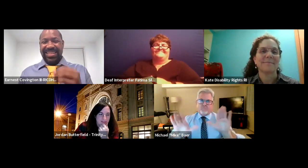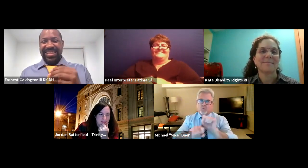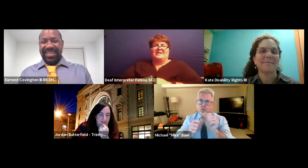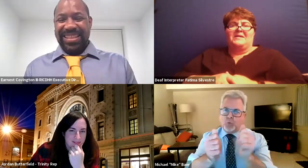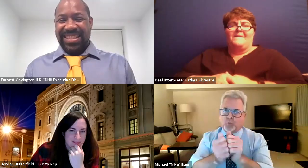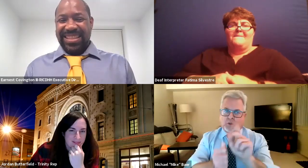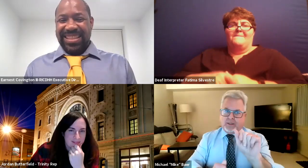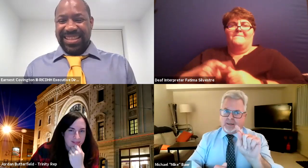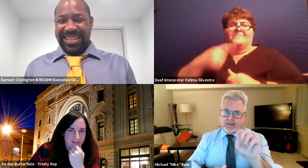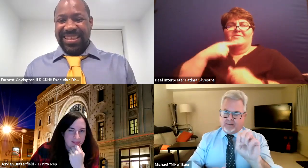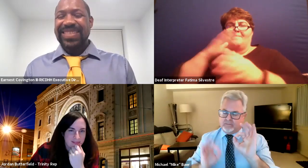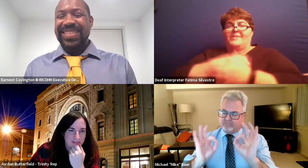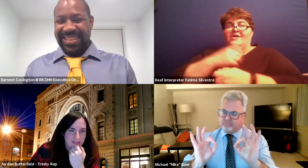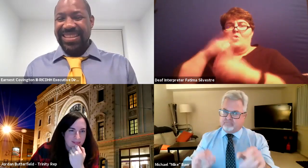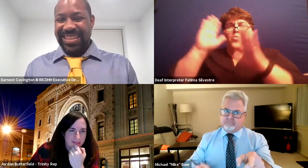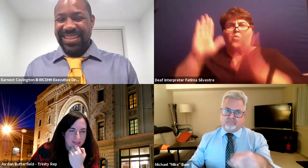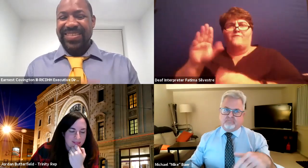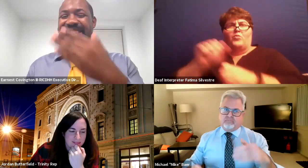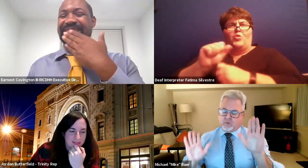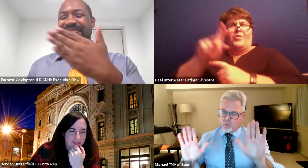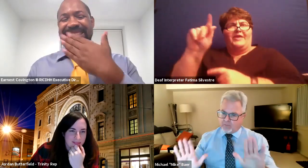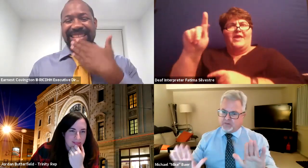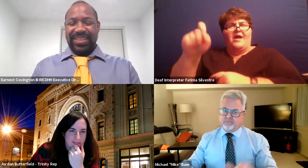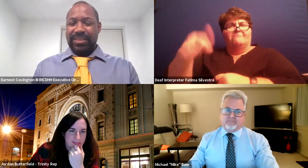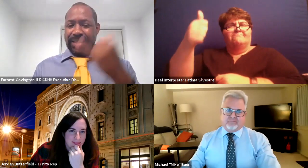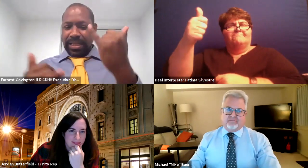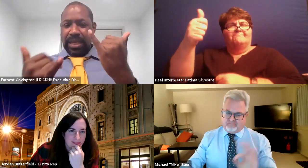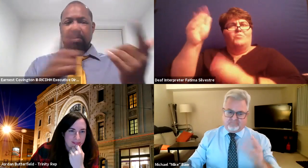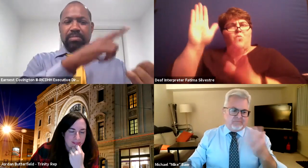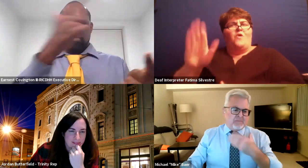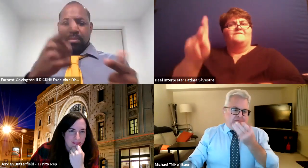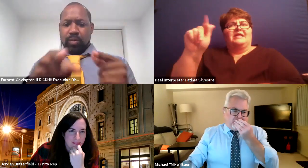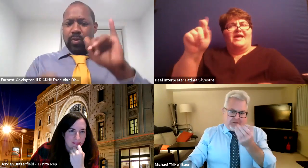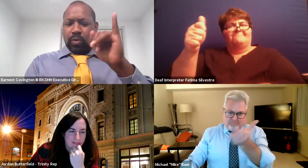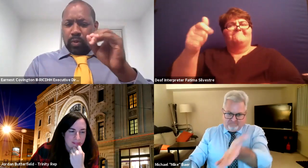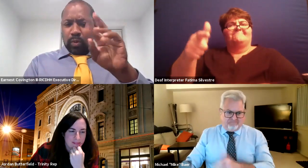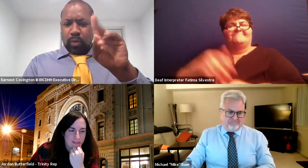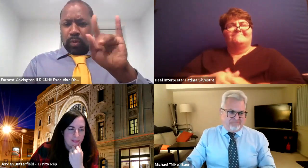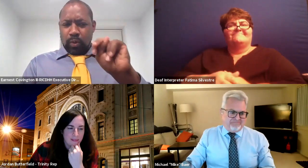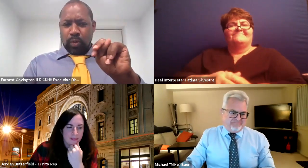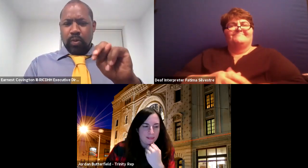to say hi to you tonight. What a great job it's been. Great experience it's been working with you.